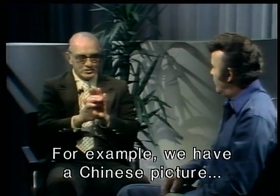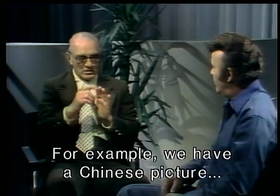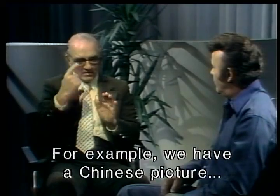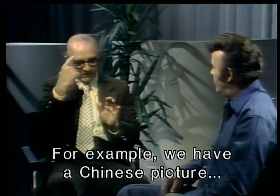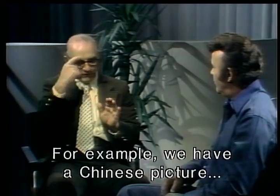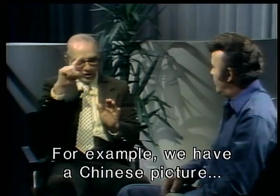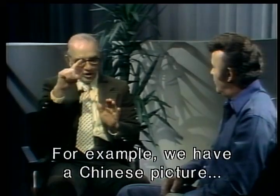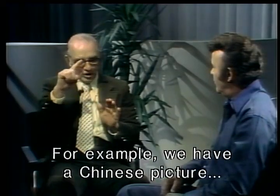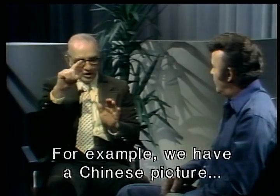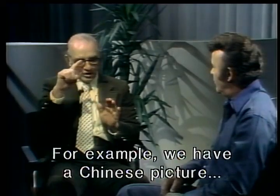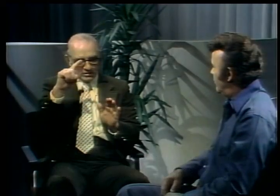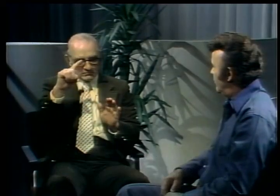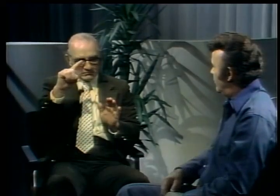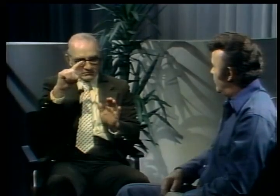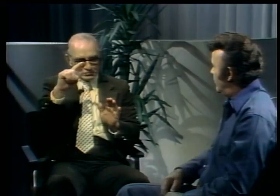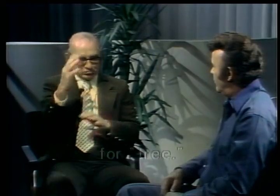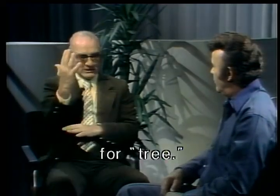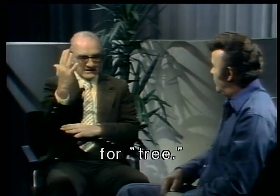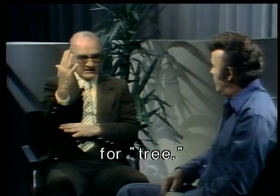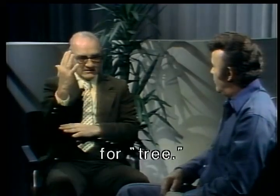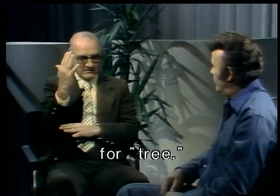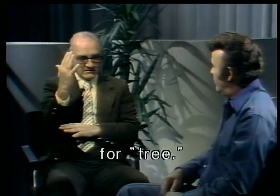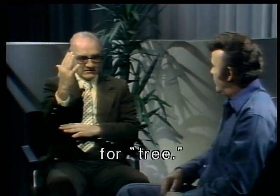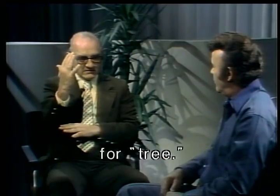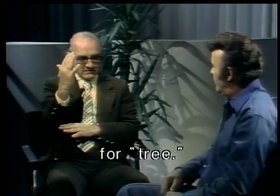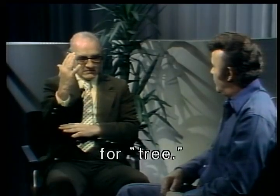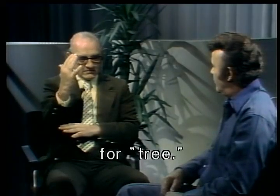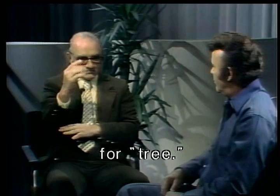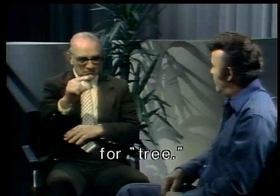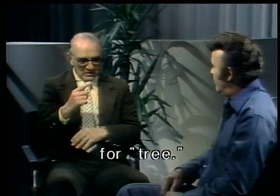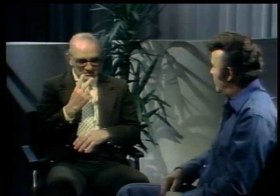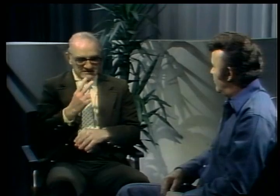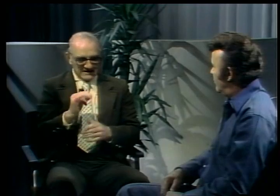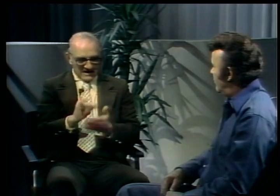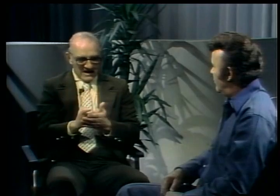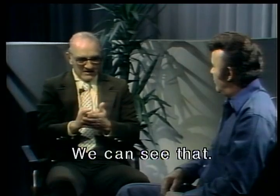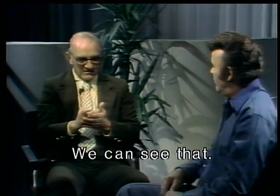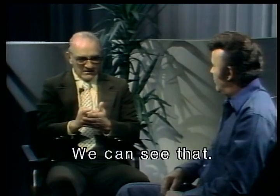picture for tree. We will see that.